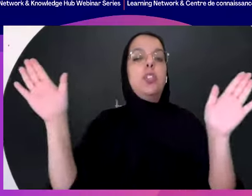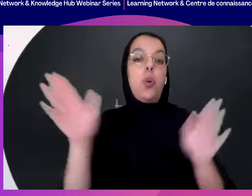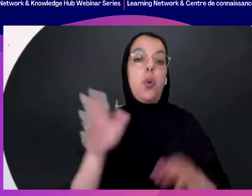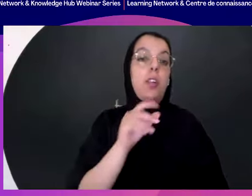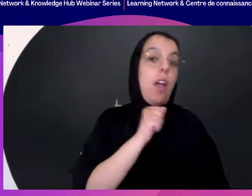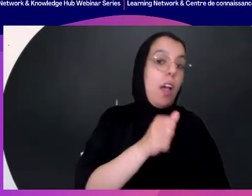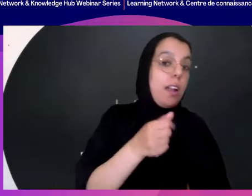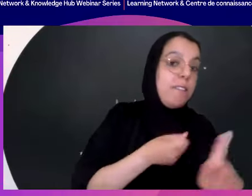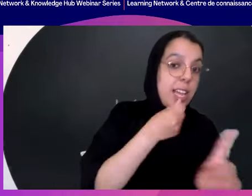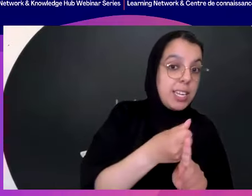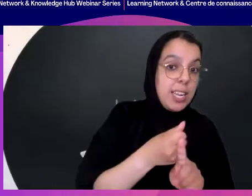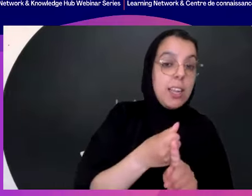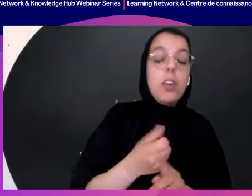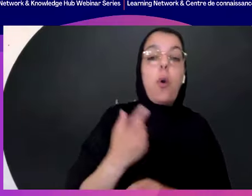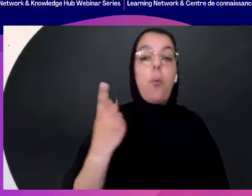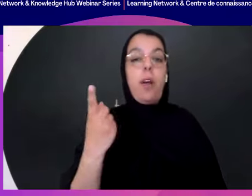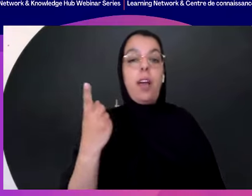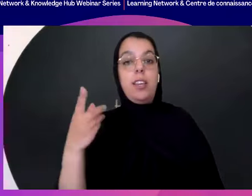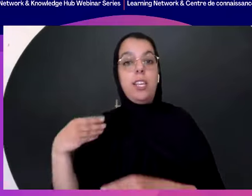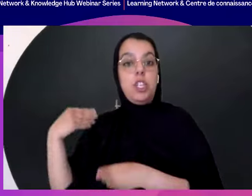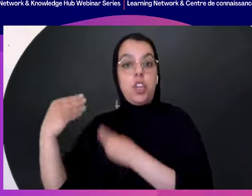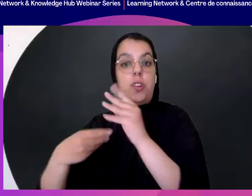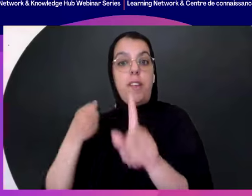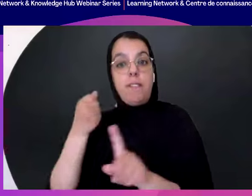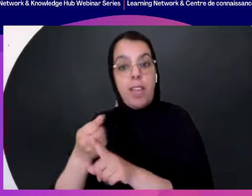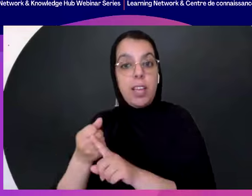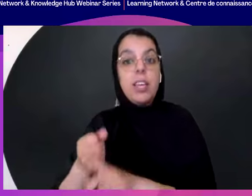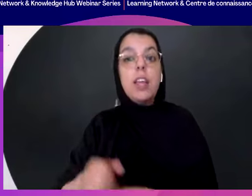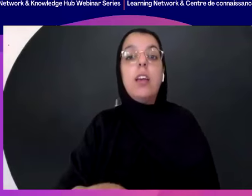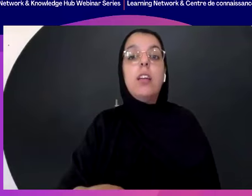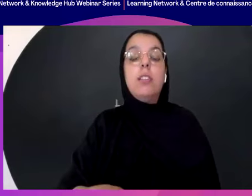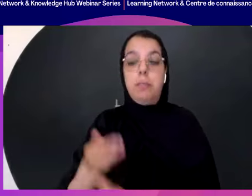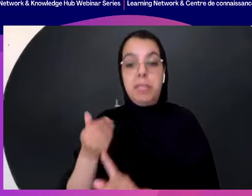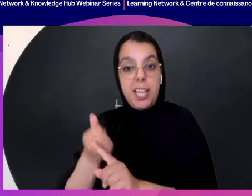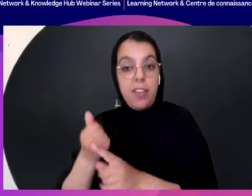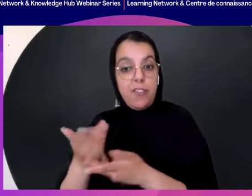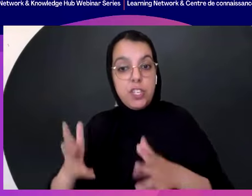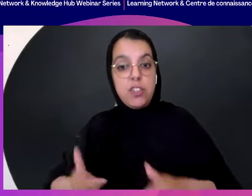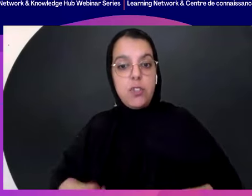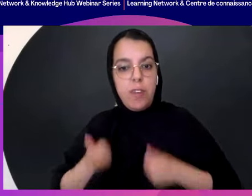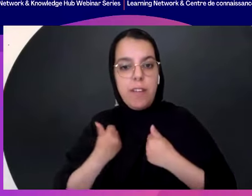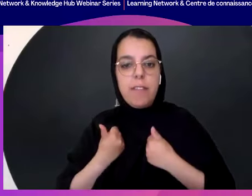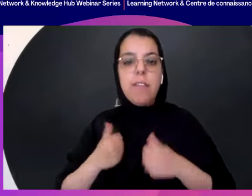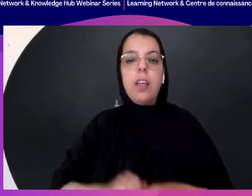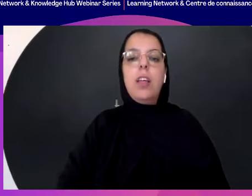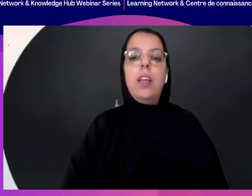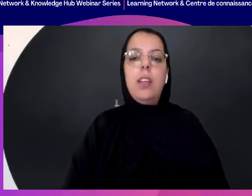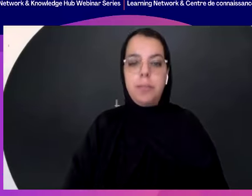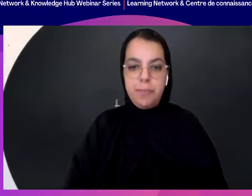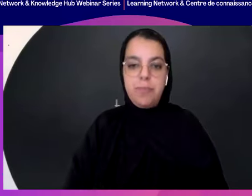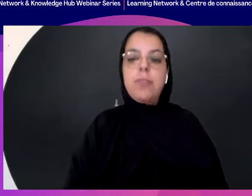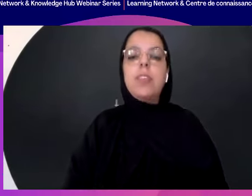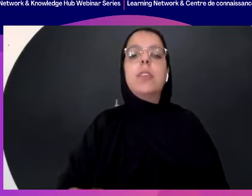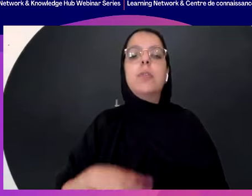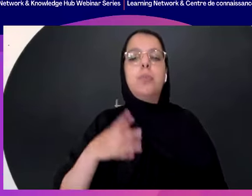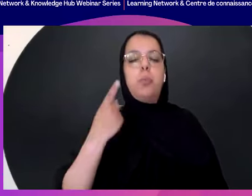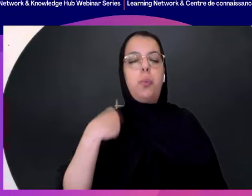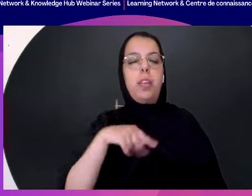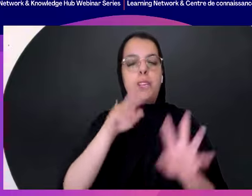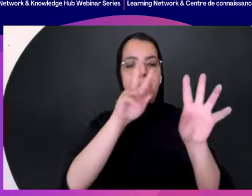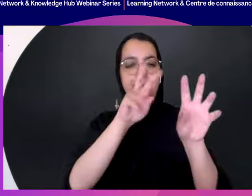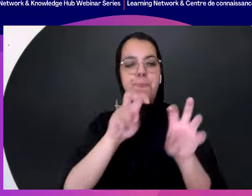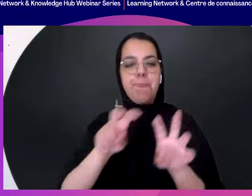at the proportion who reported taking part in community or cultural events sometimes or always. And we see that those